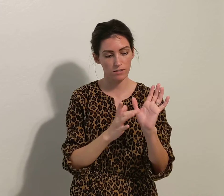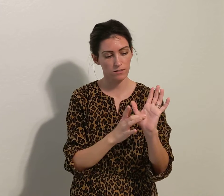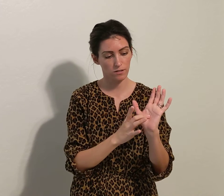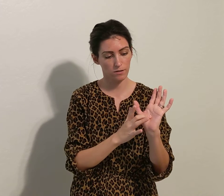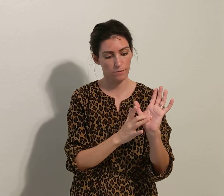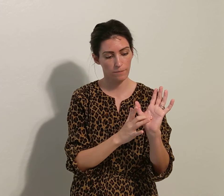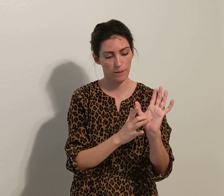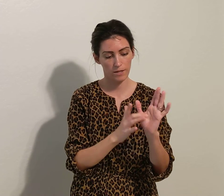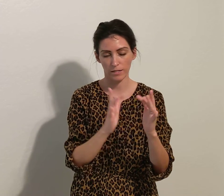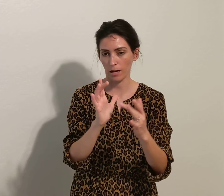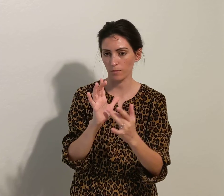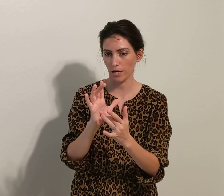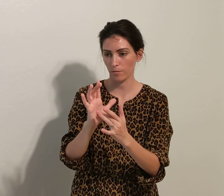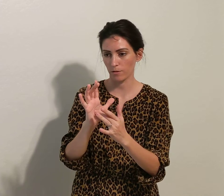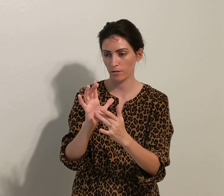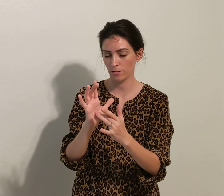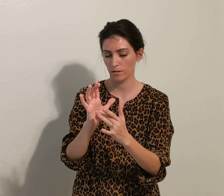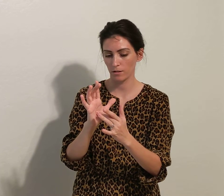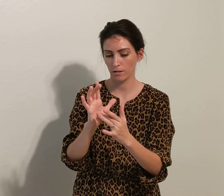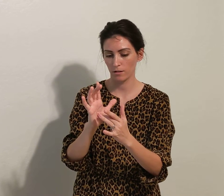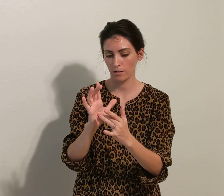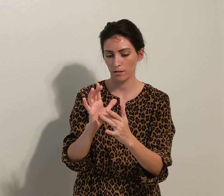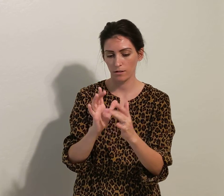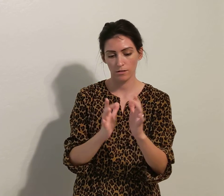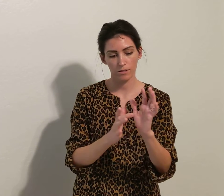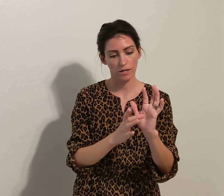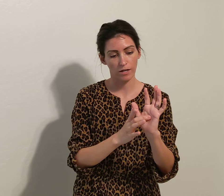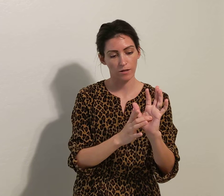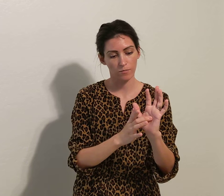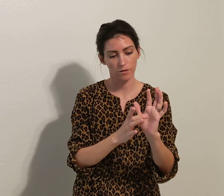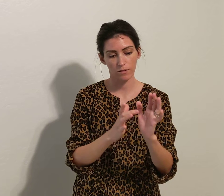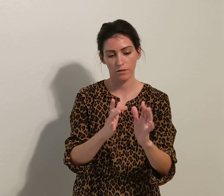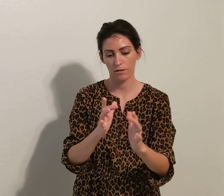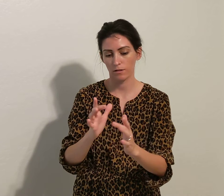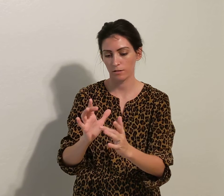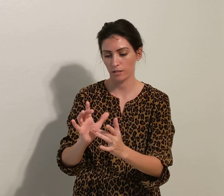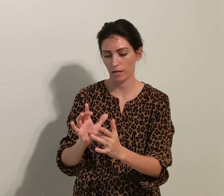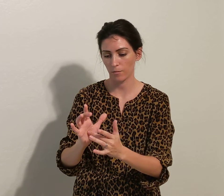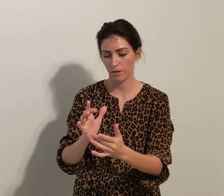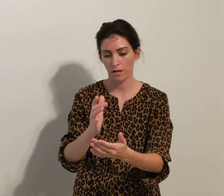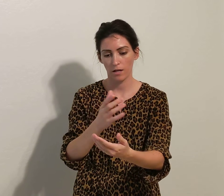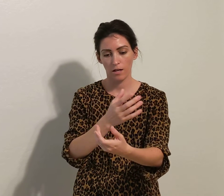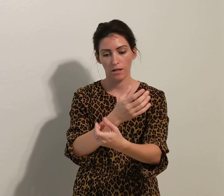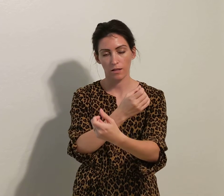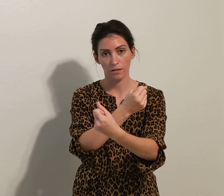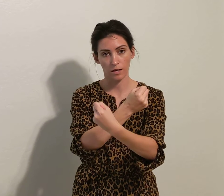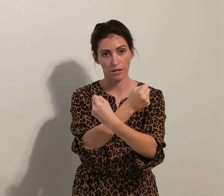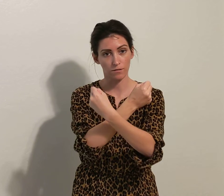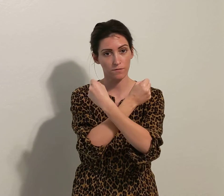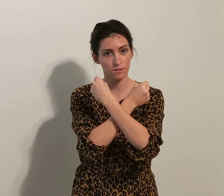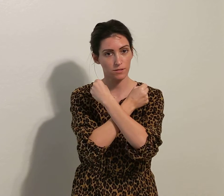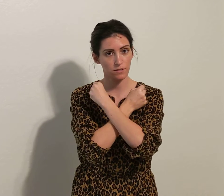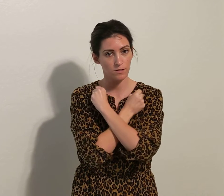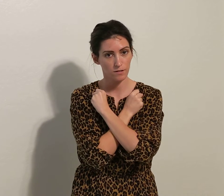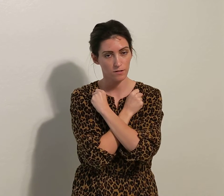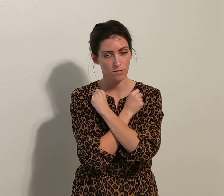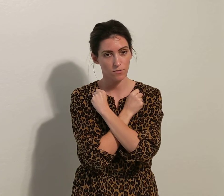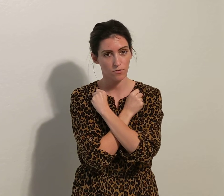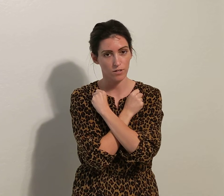Jesus, tap, tap, tap, tap, loves, cross